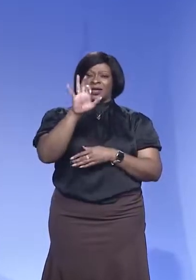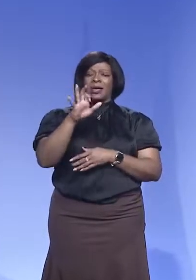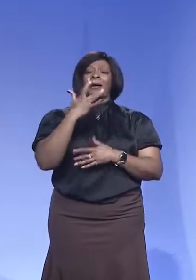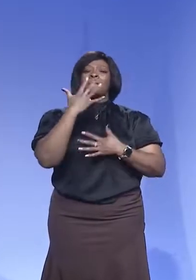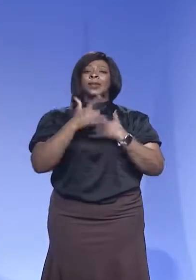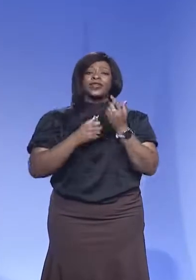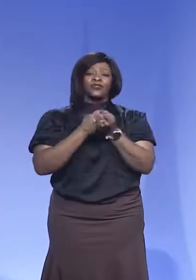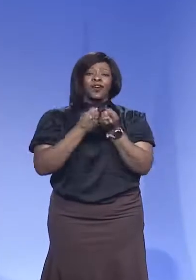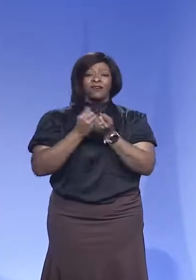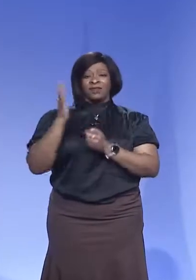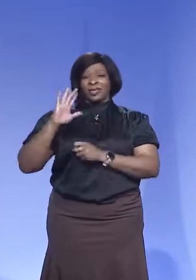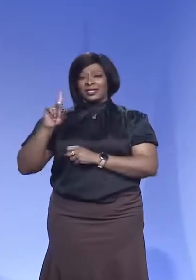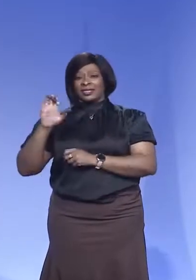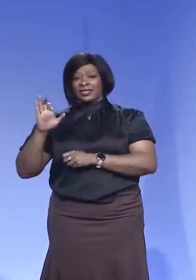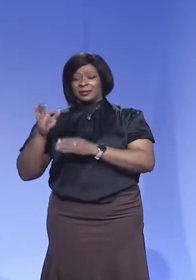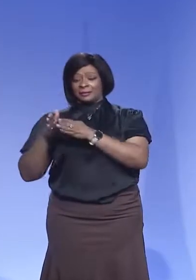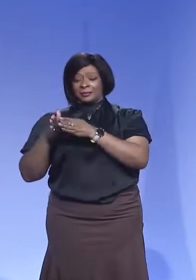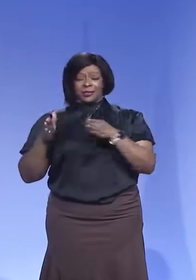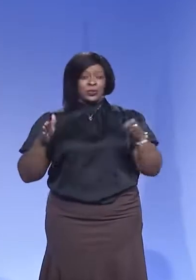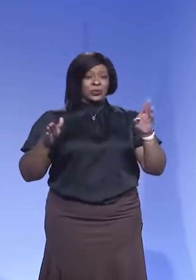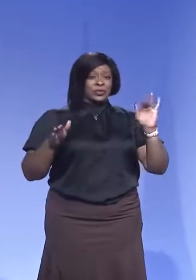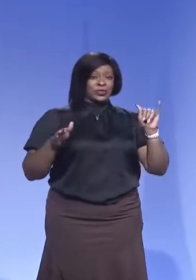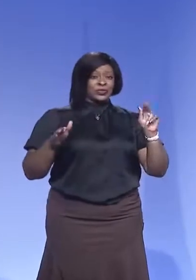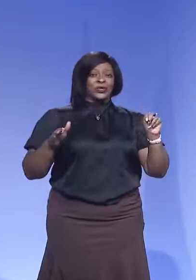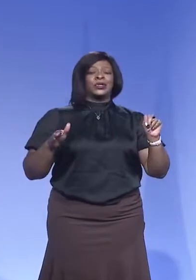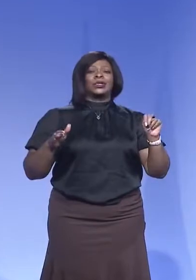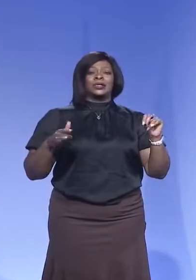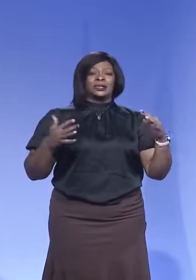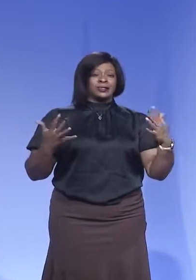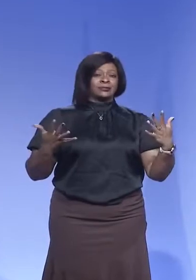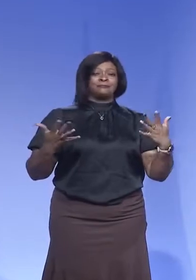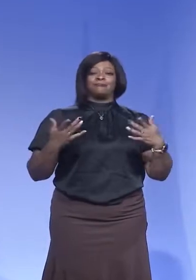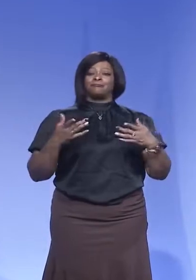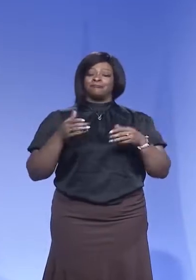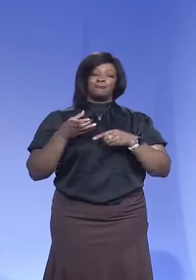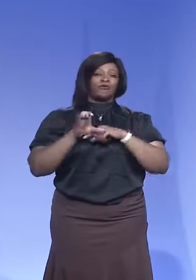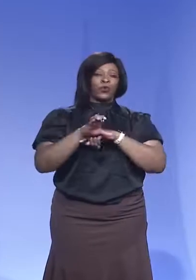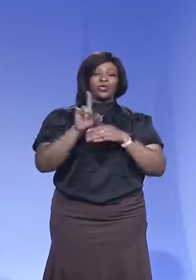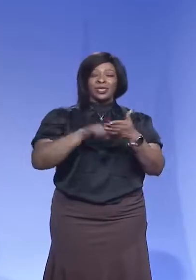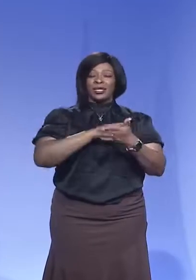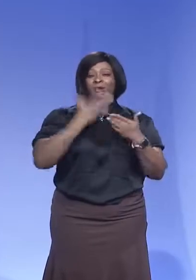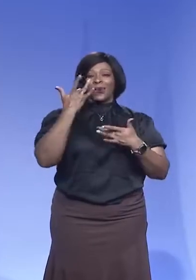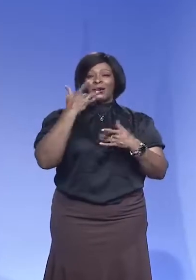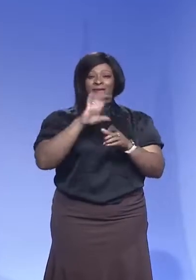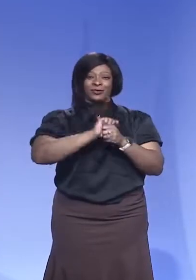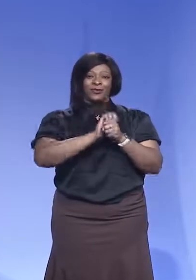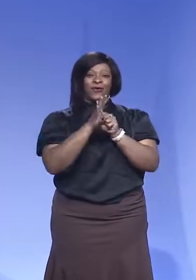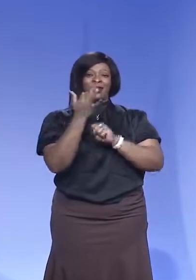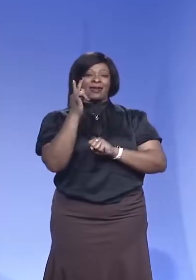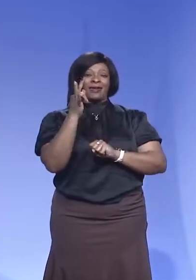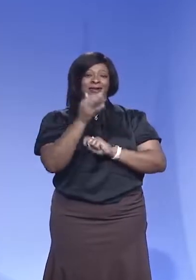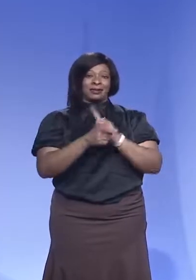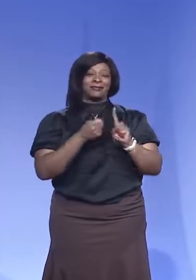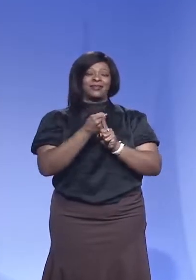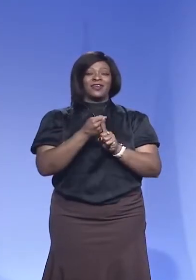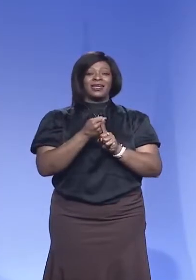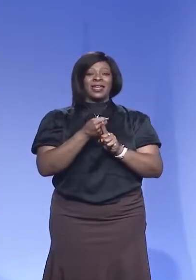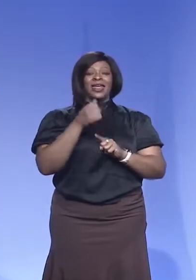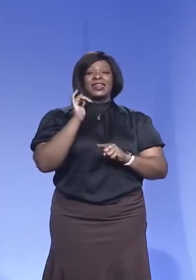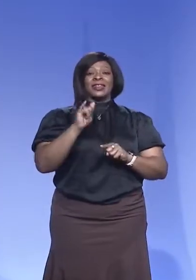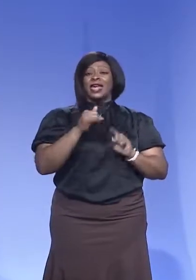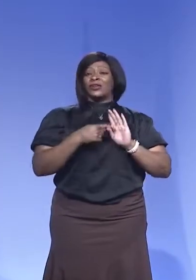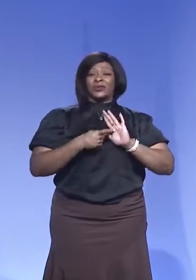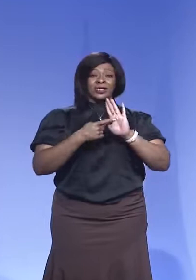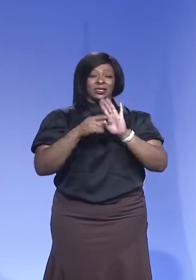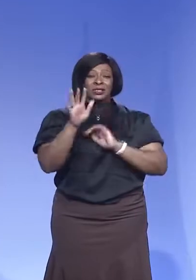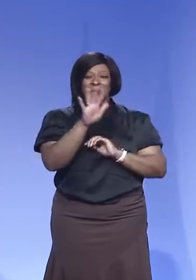in December and coming up in January have been forced to cancel because of COVID-19. That translates